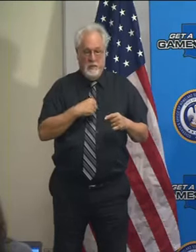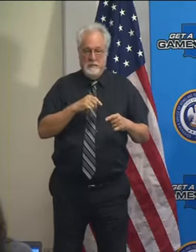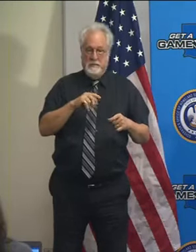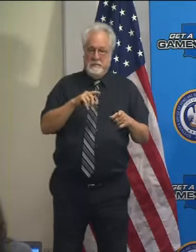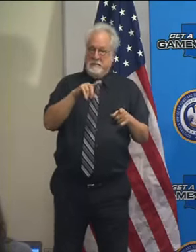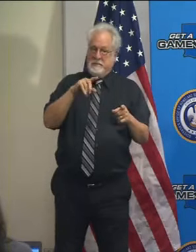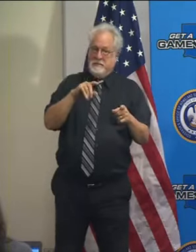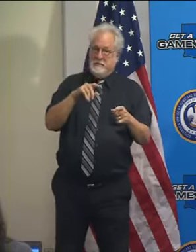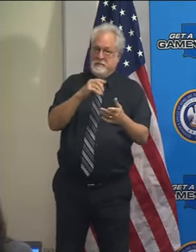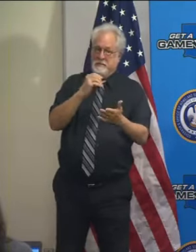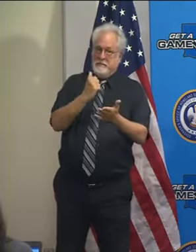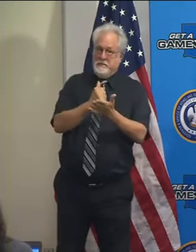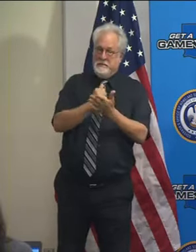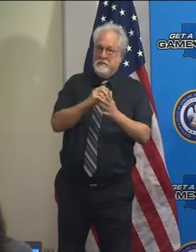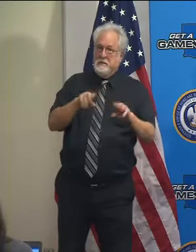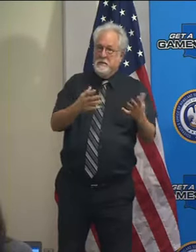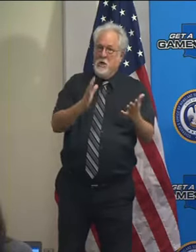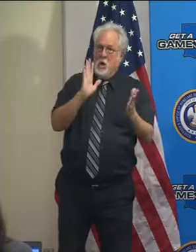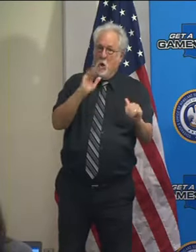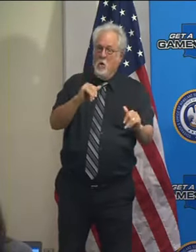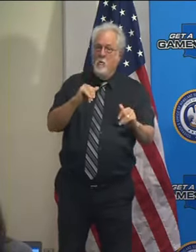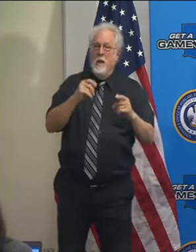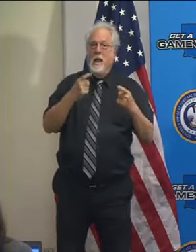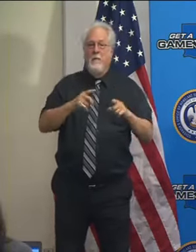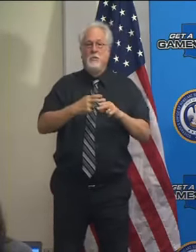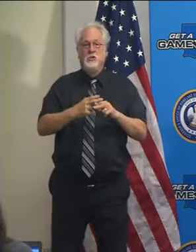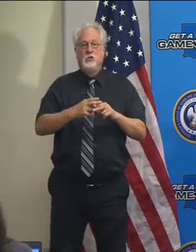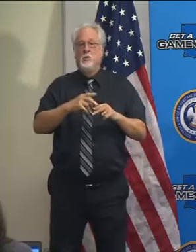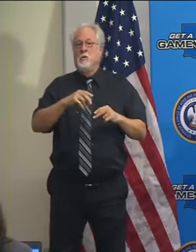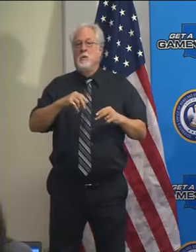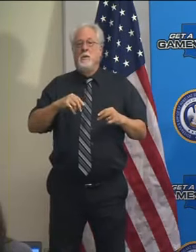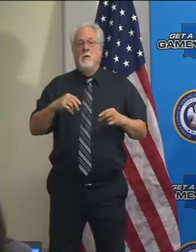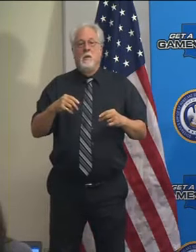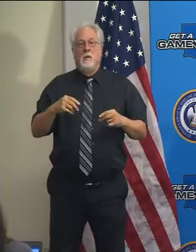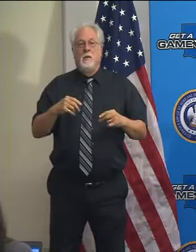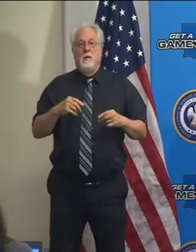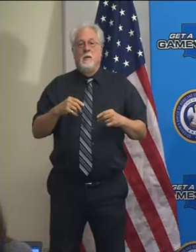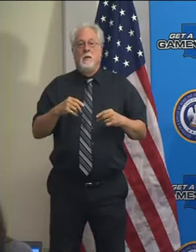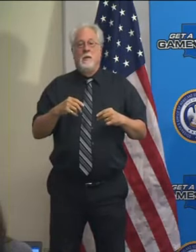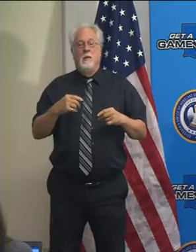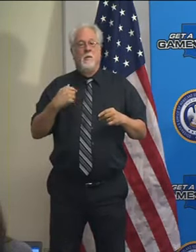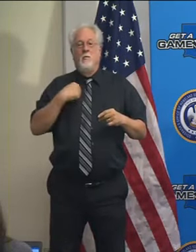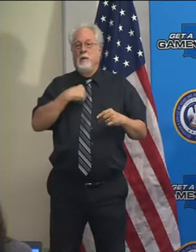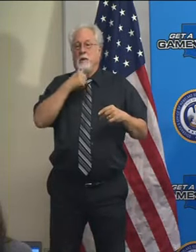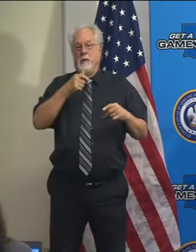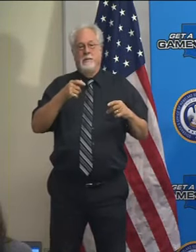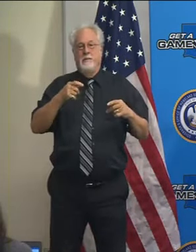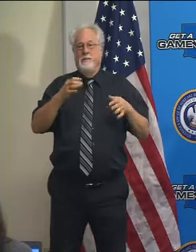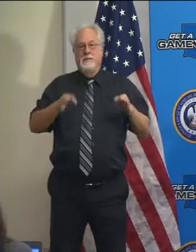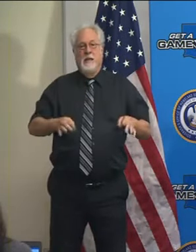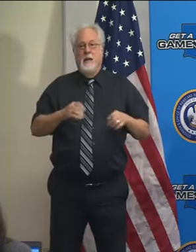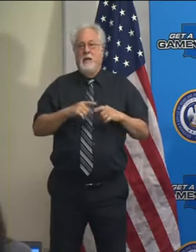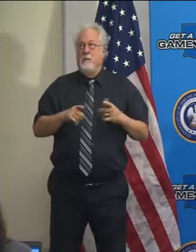hope that will happen soon, and ultimately we're not in control of the decision, but we continue to give